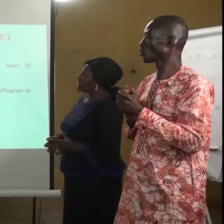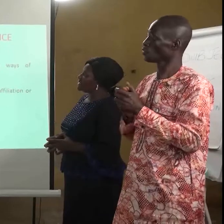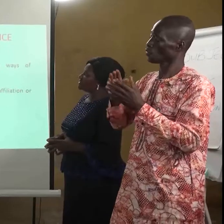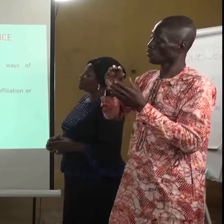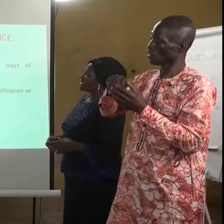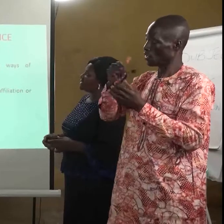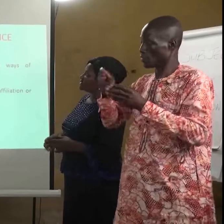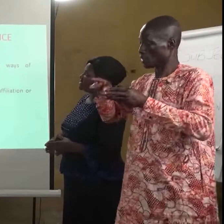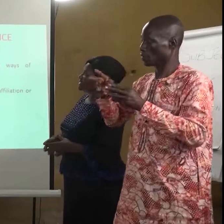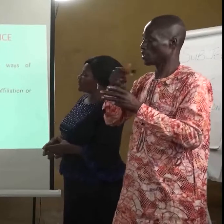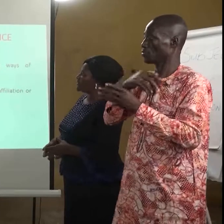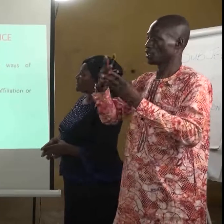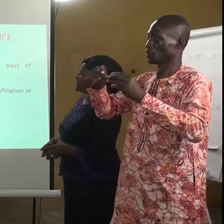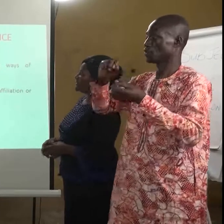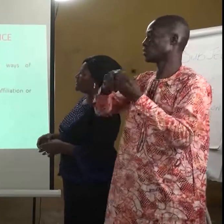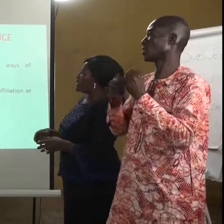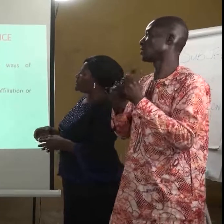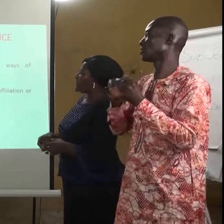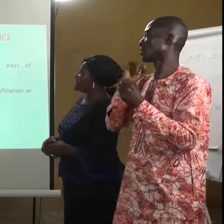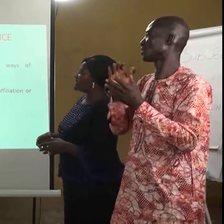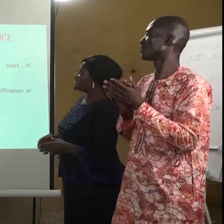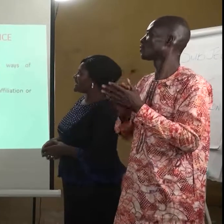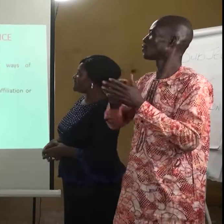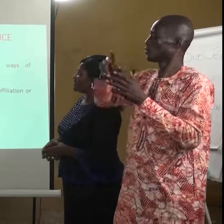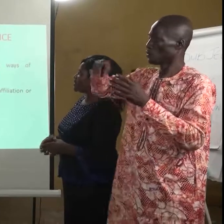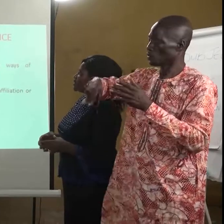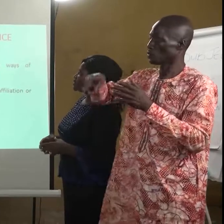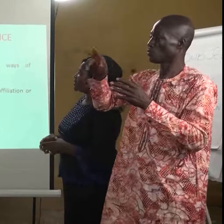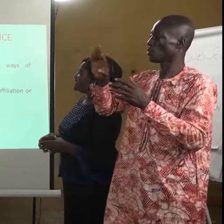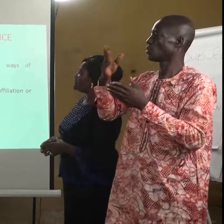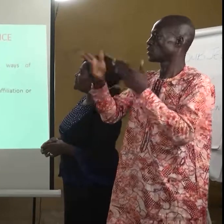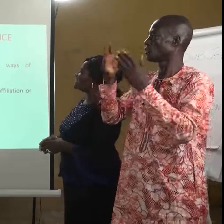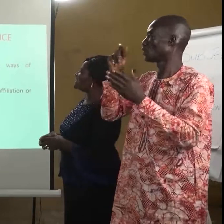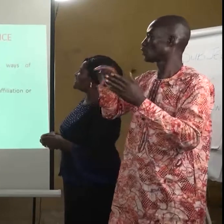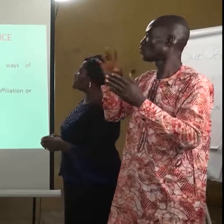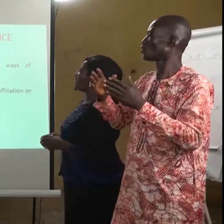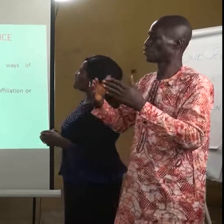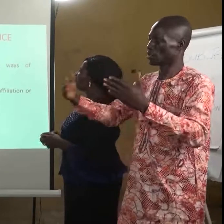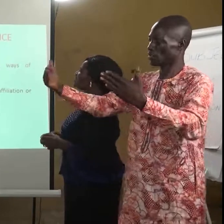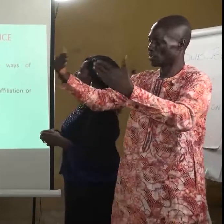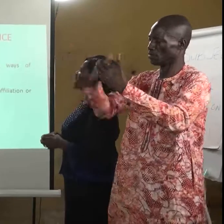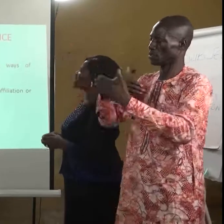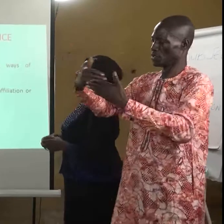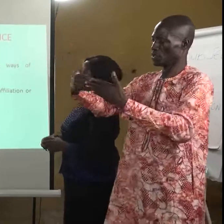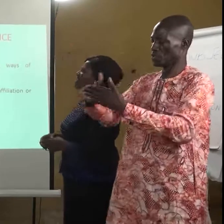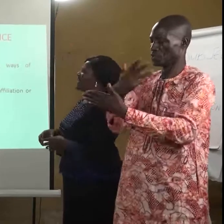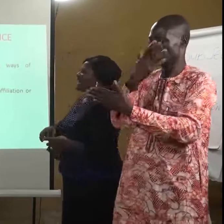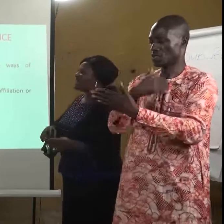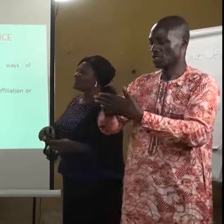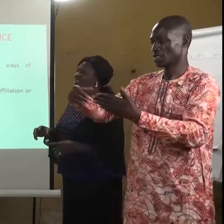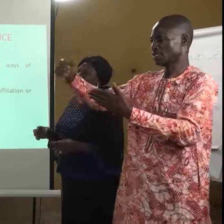Another ways we can solve this problem is public service should embrace new and modern ways